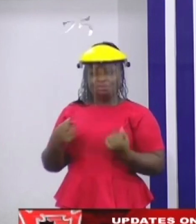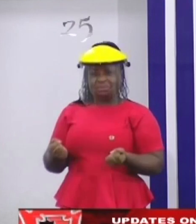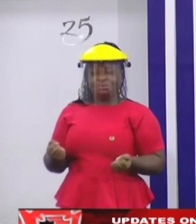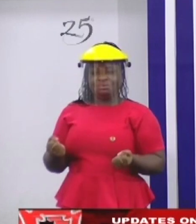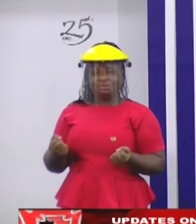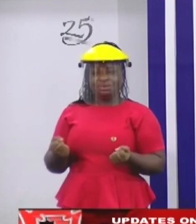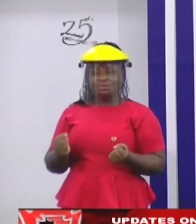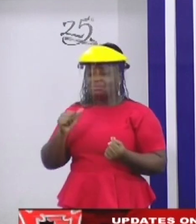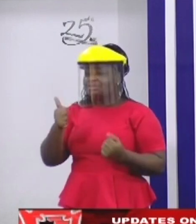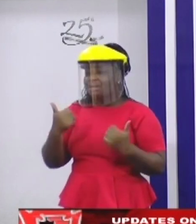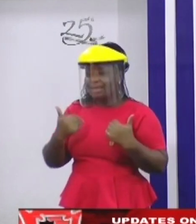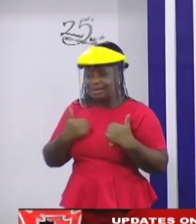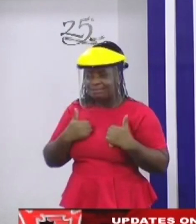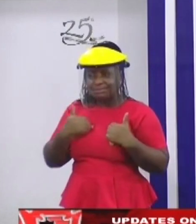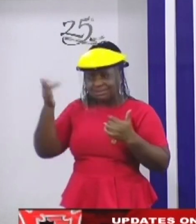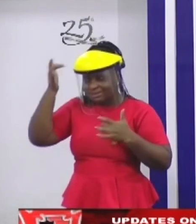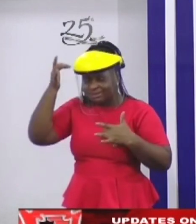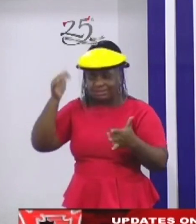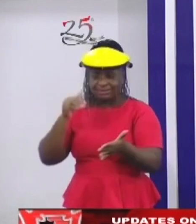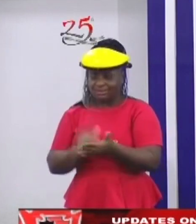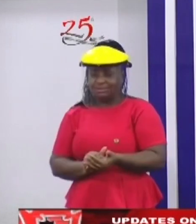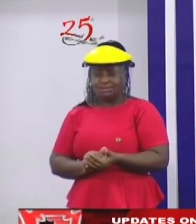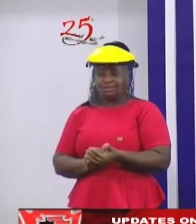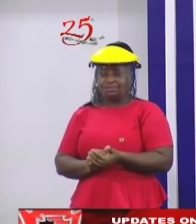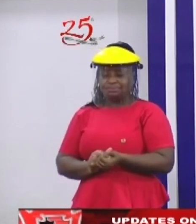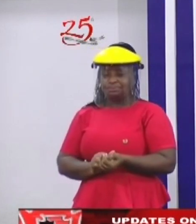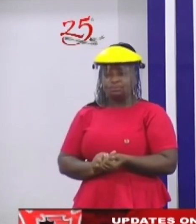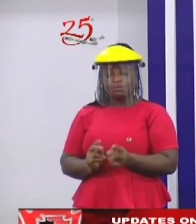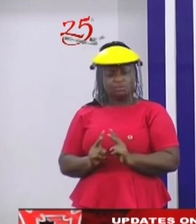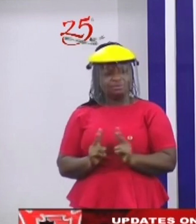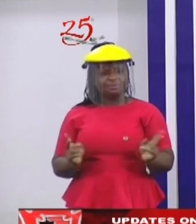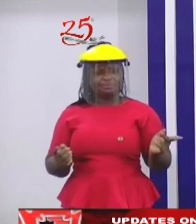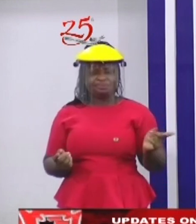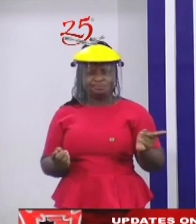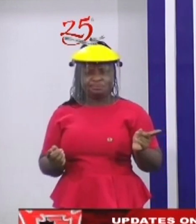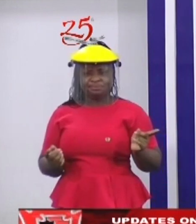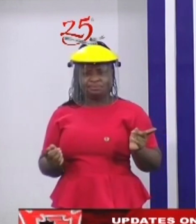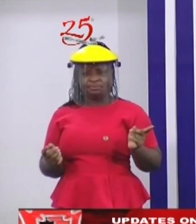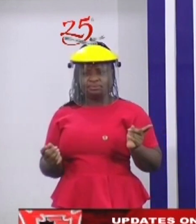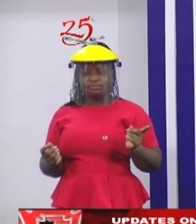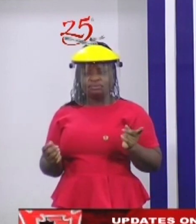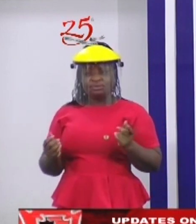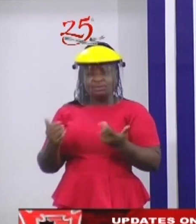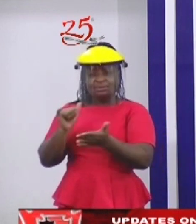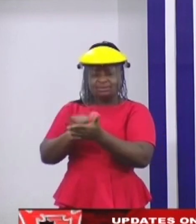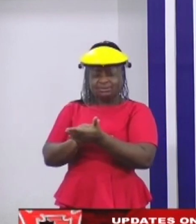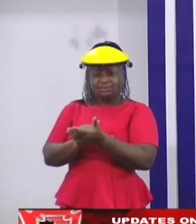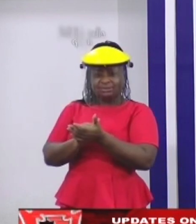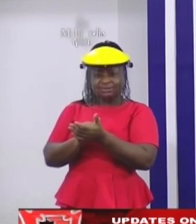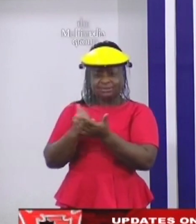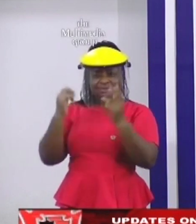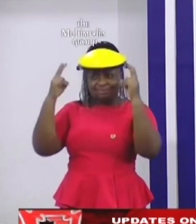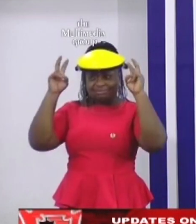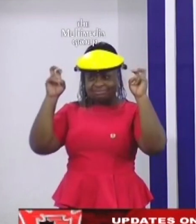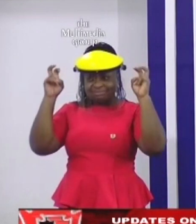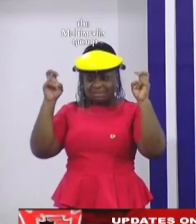have symptoms based on the other definitions that are there. So that is the issue. The recovery rate, we are taking a second